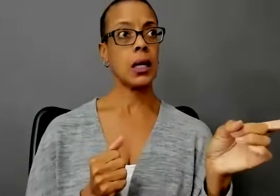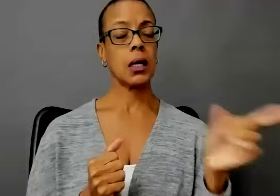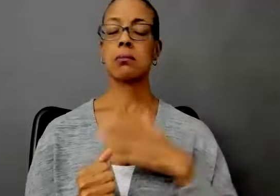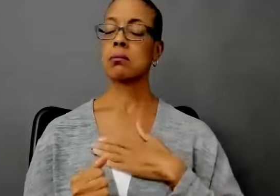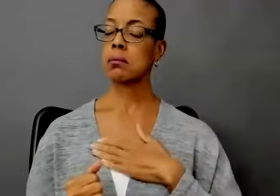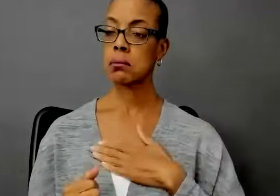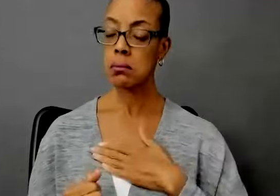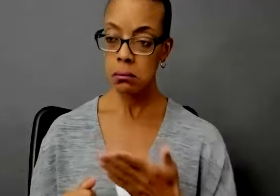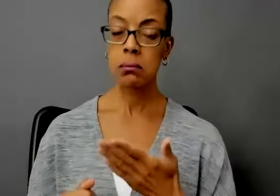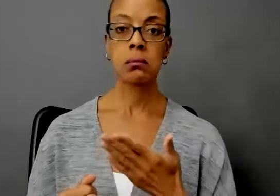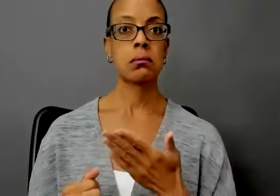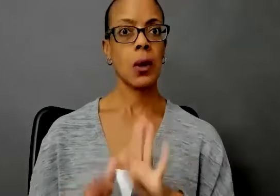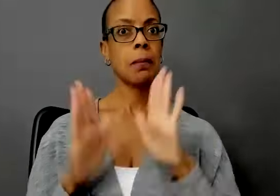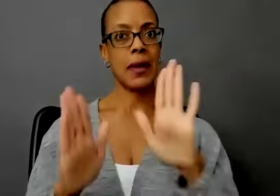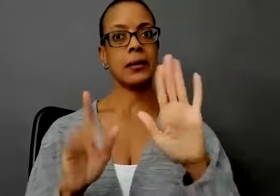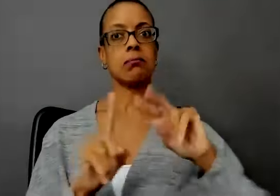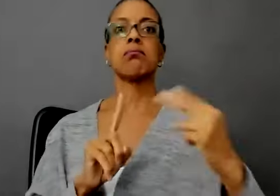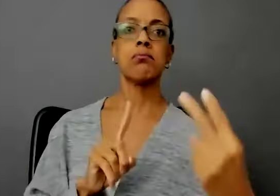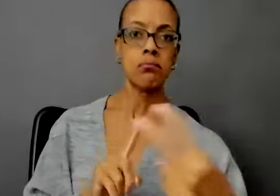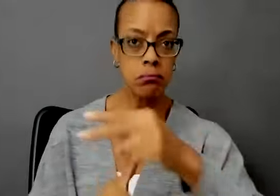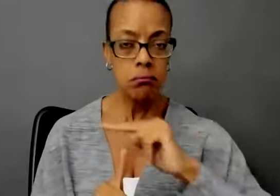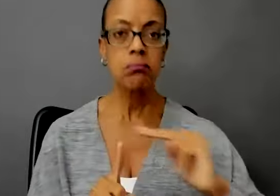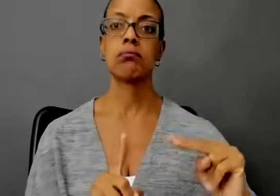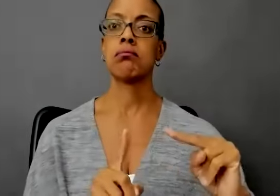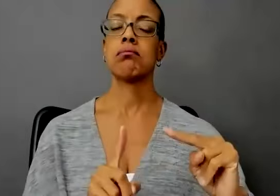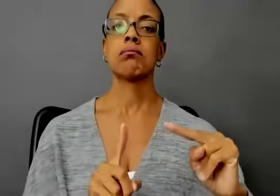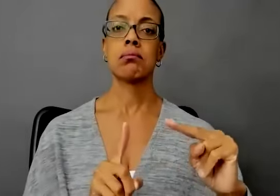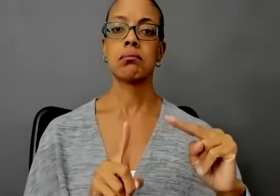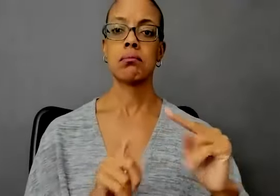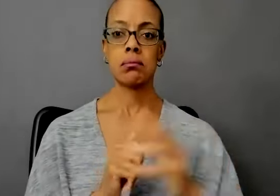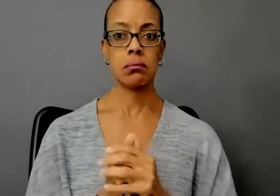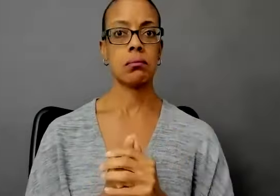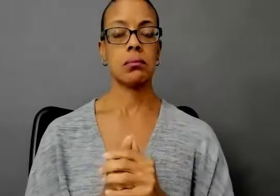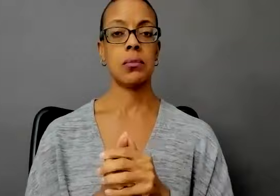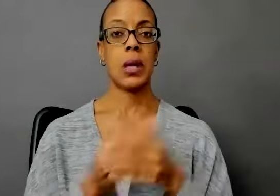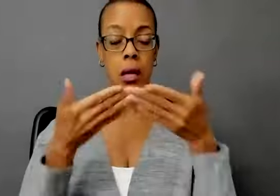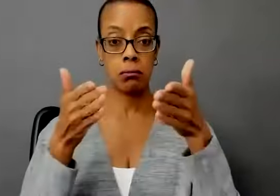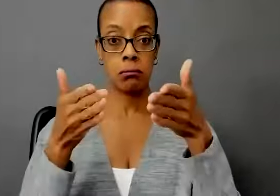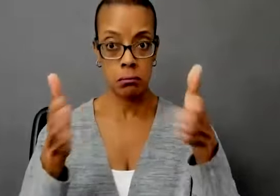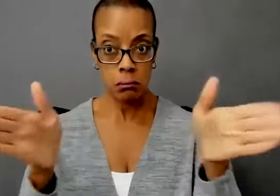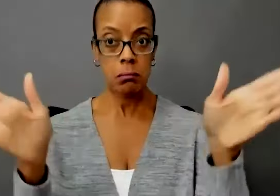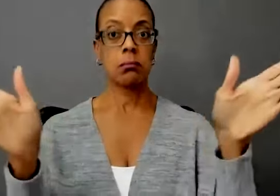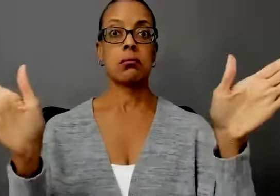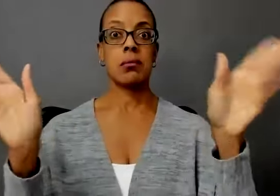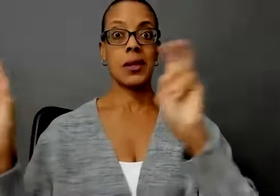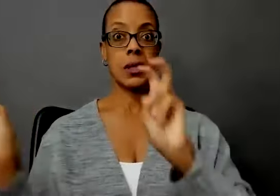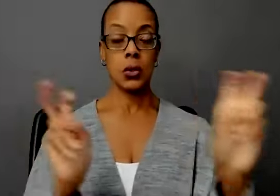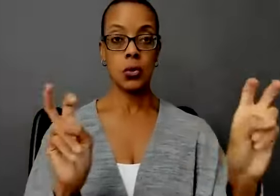incredible insights and were able to broaden the scope and how we viewed the issue, because every single person's